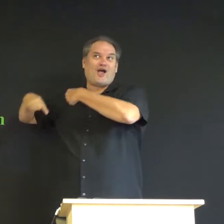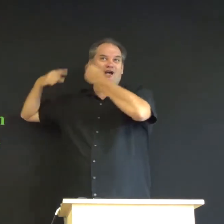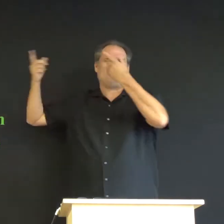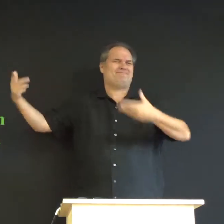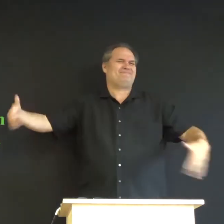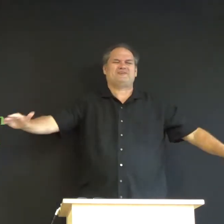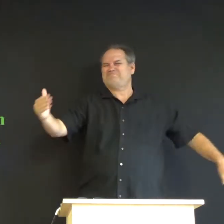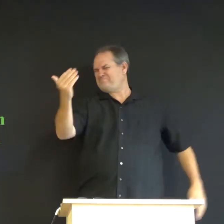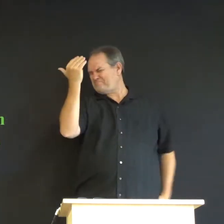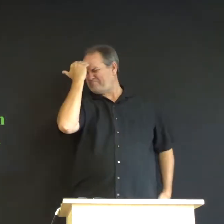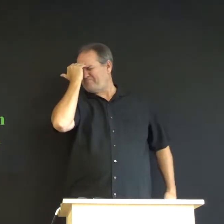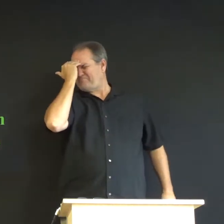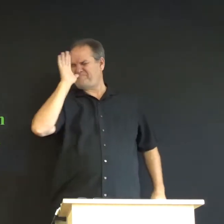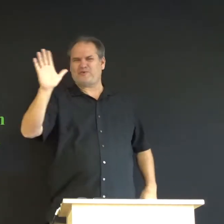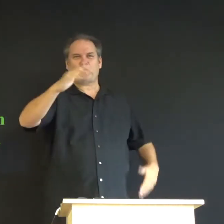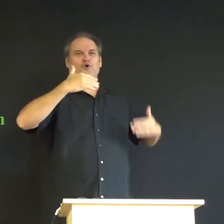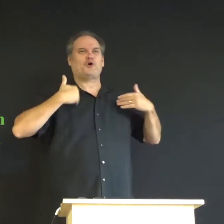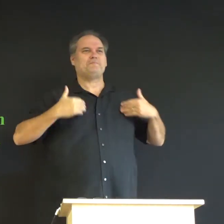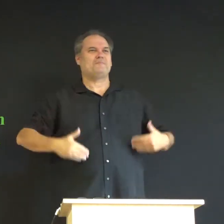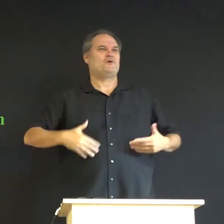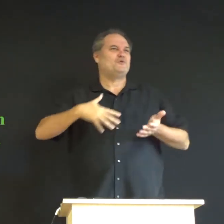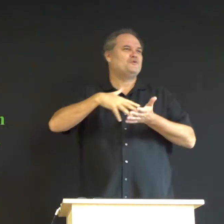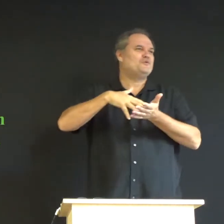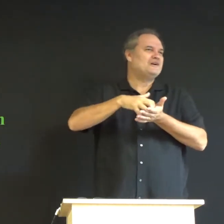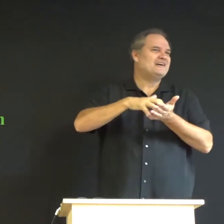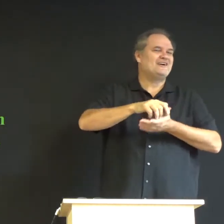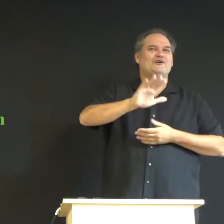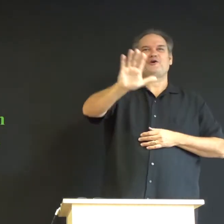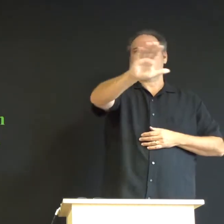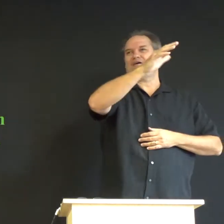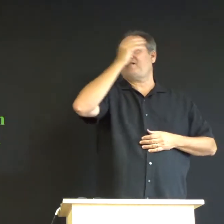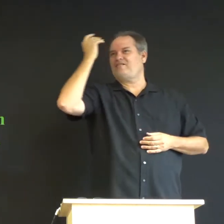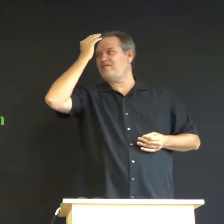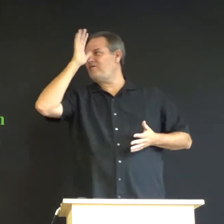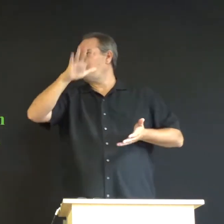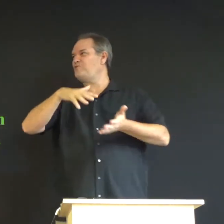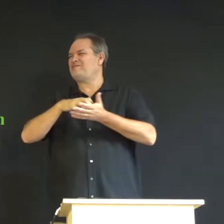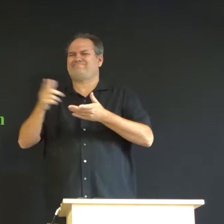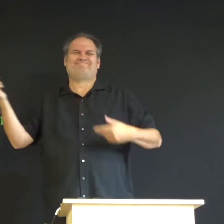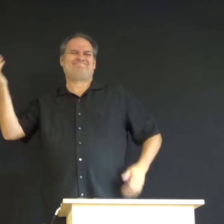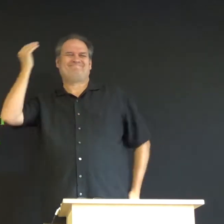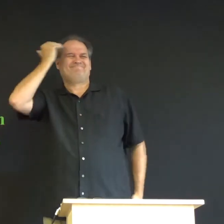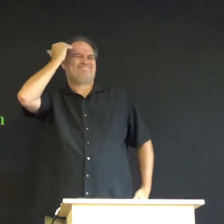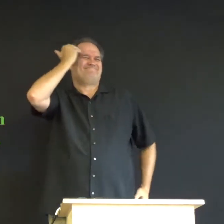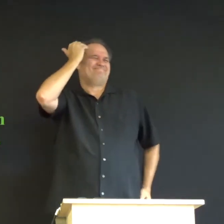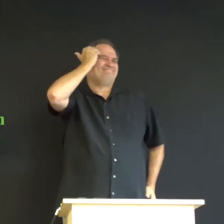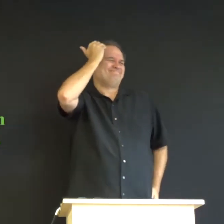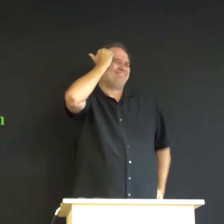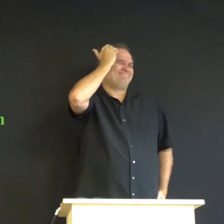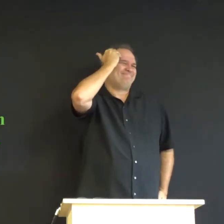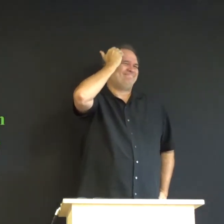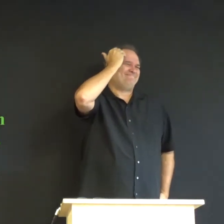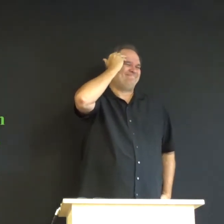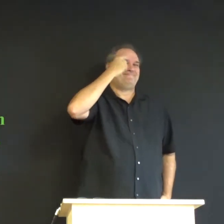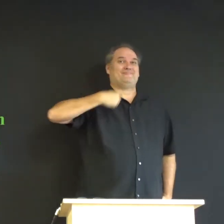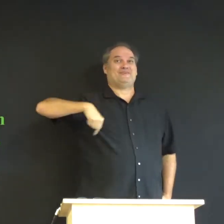However long we've been around, he knows human weakness. He knows our thoughts are weak.